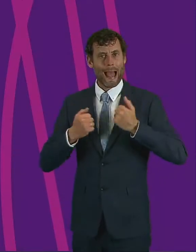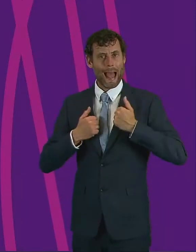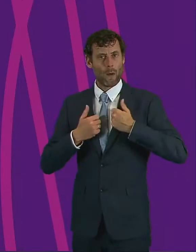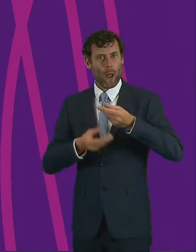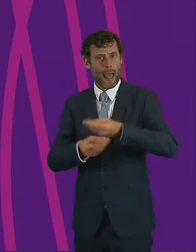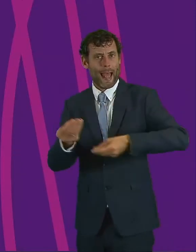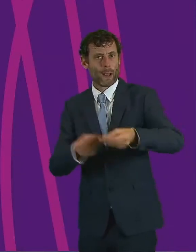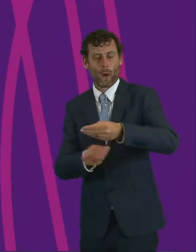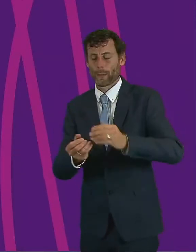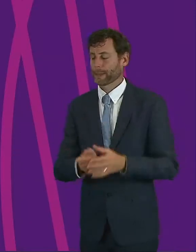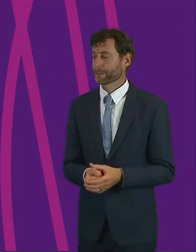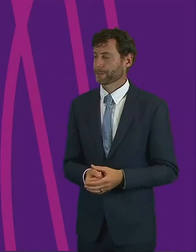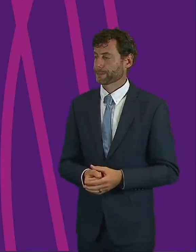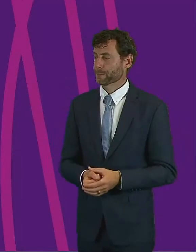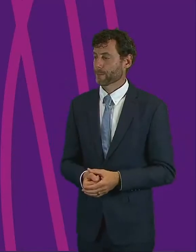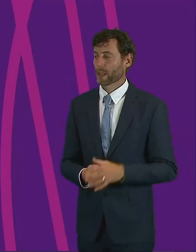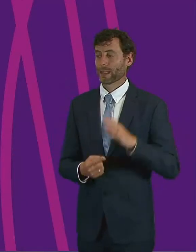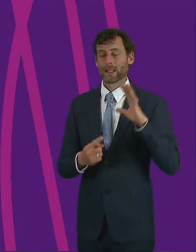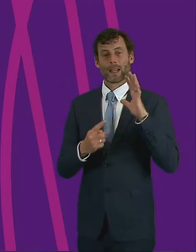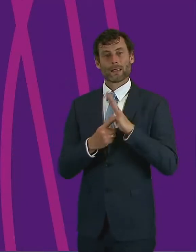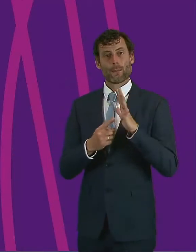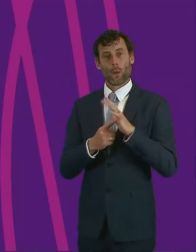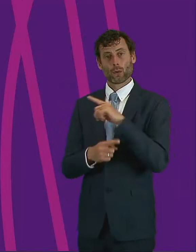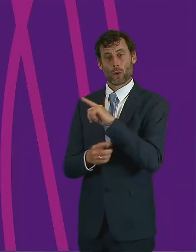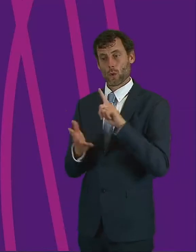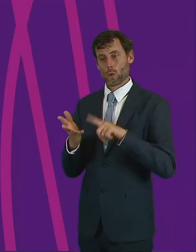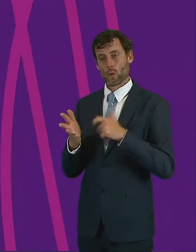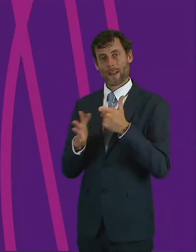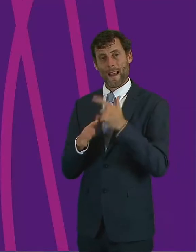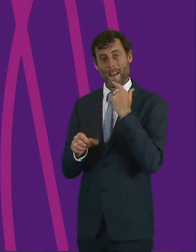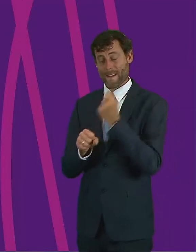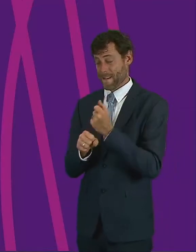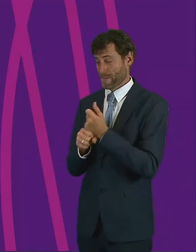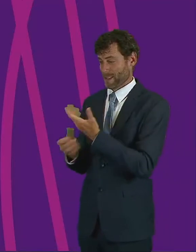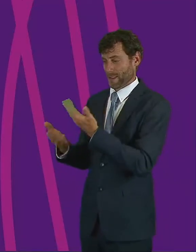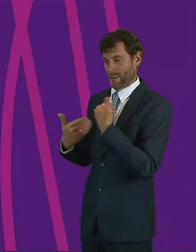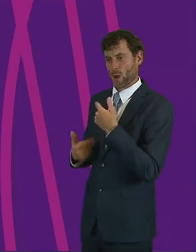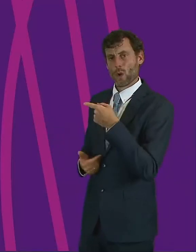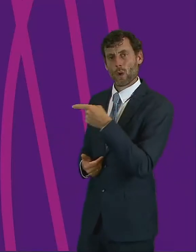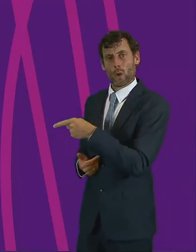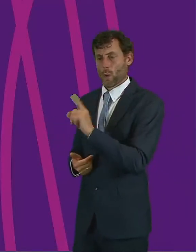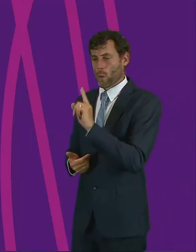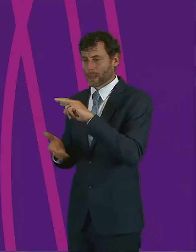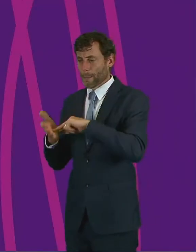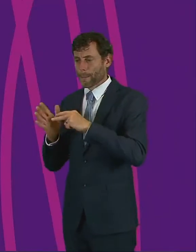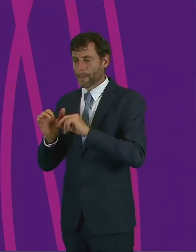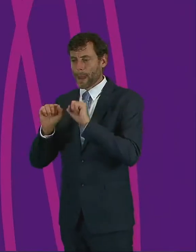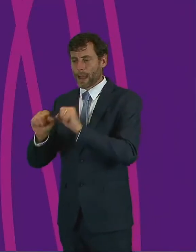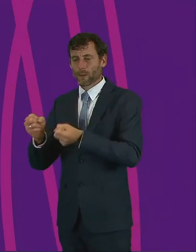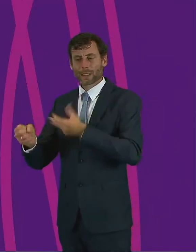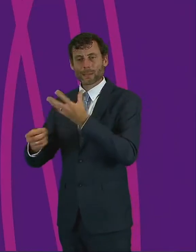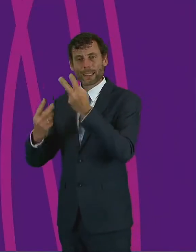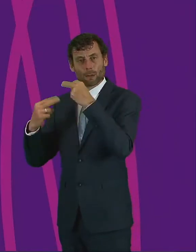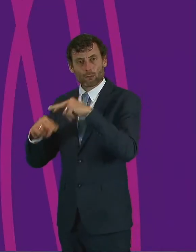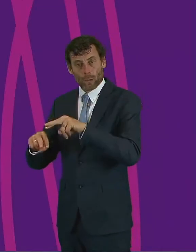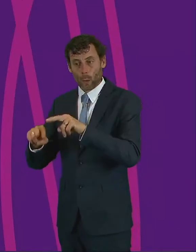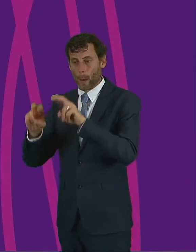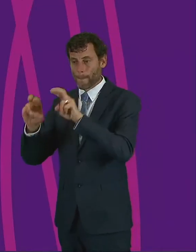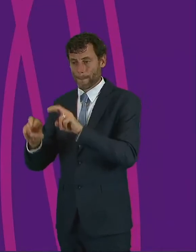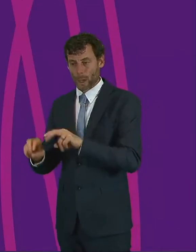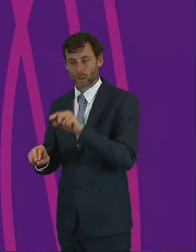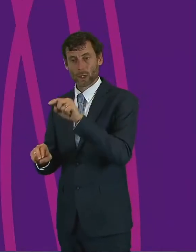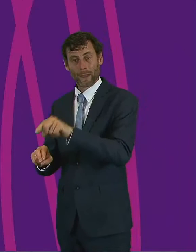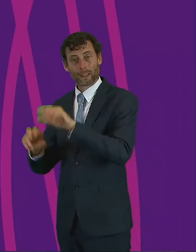the UK Government provides early clarity on its plans for the spending review and the budget this autumn to enable us to